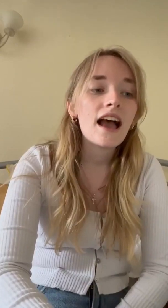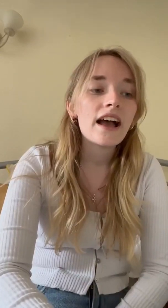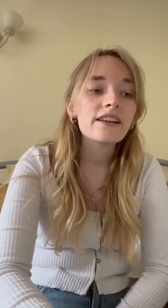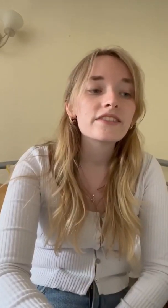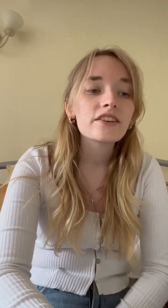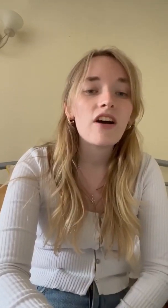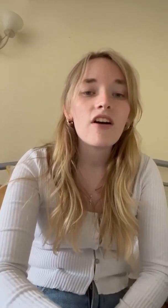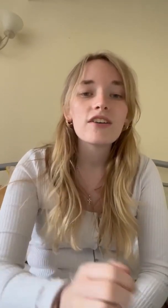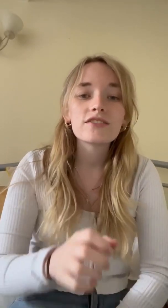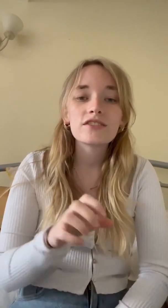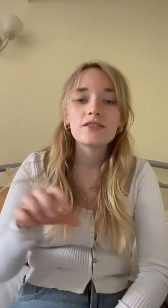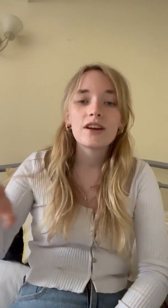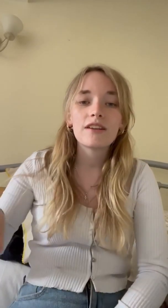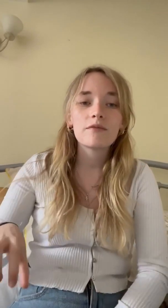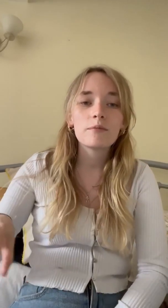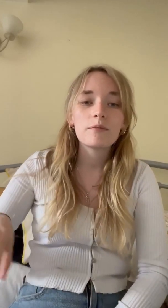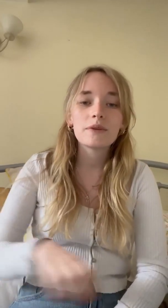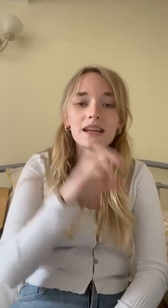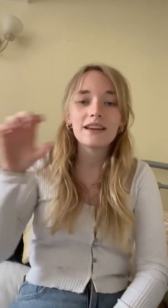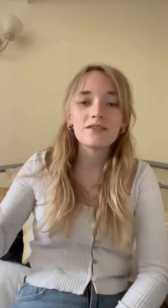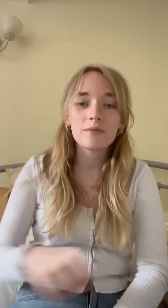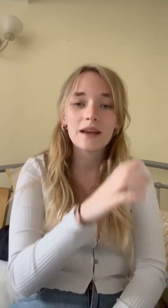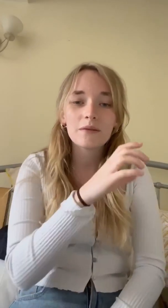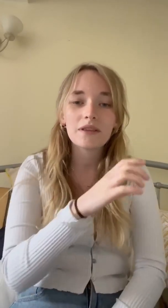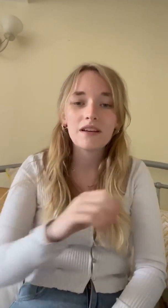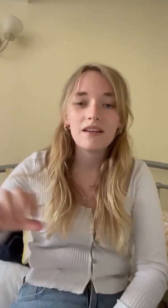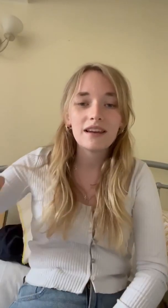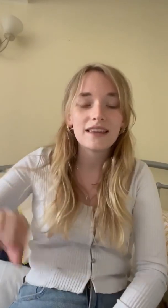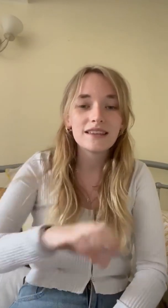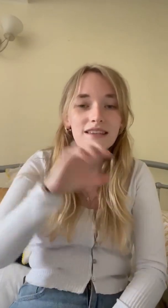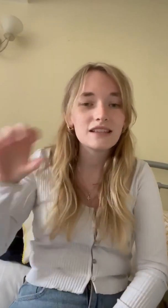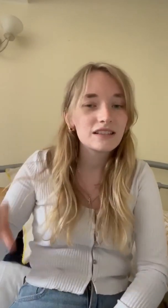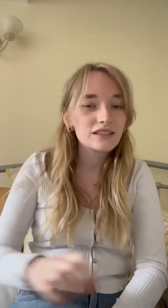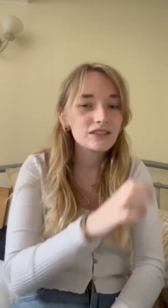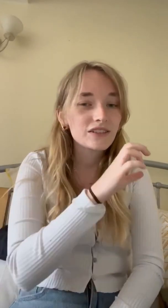and cars, you kind of pretend you're playing with a car like this.